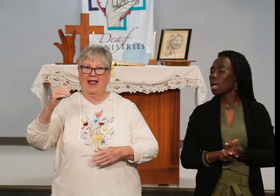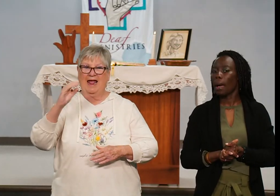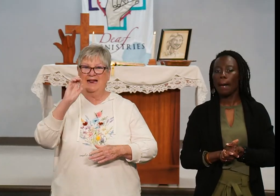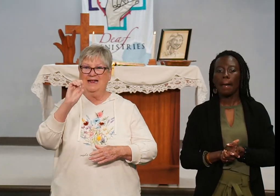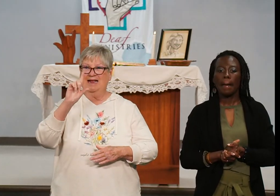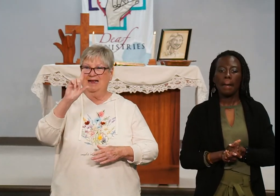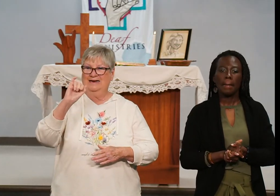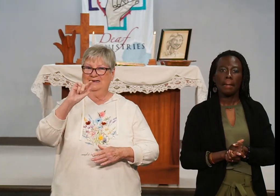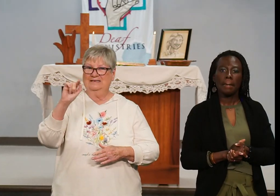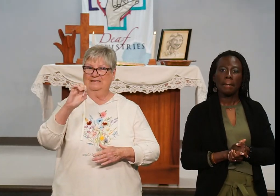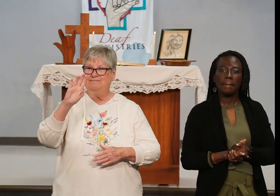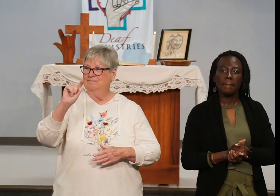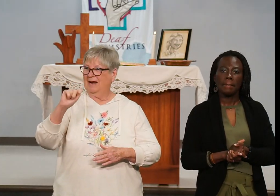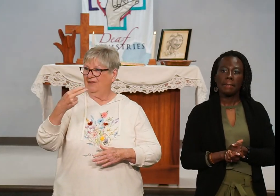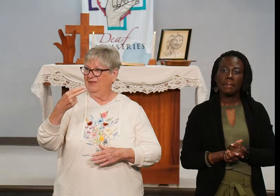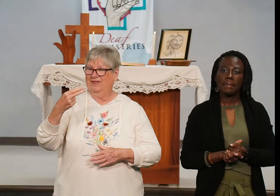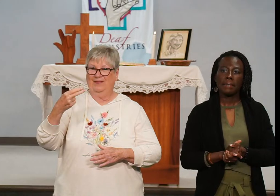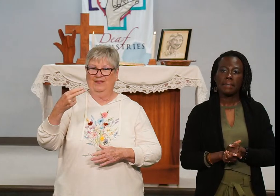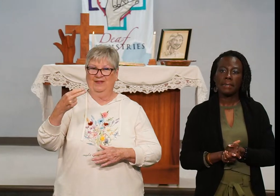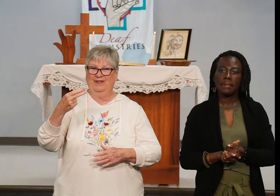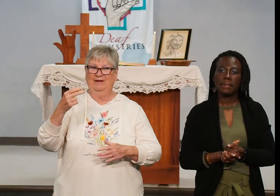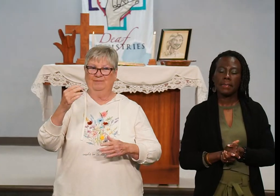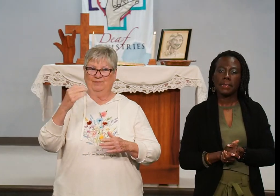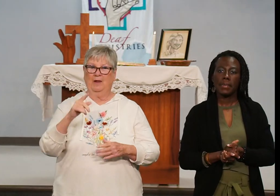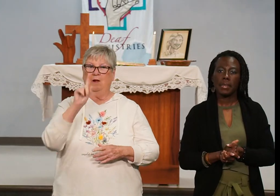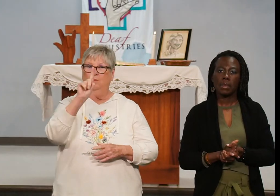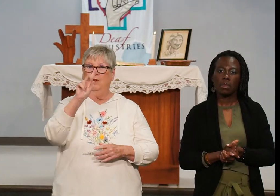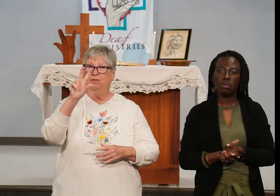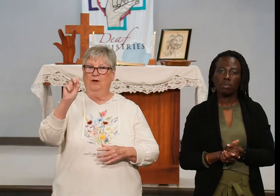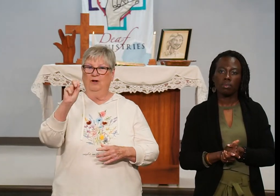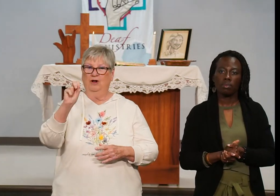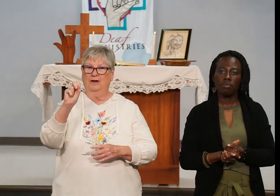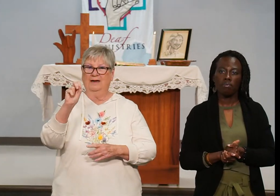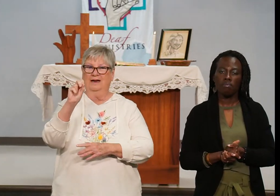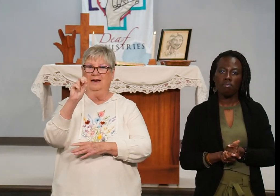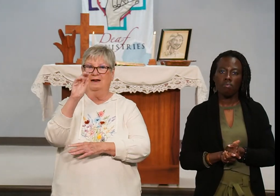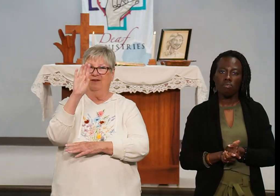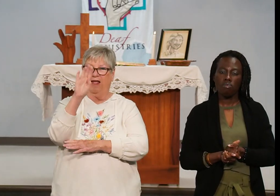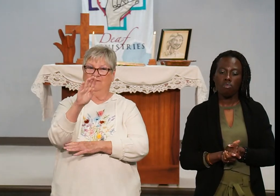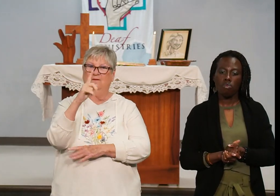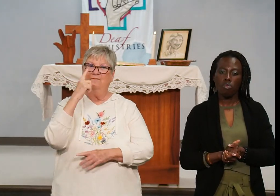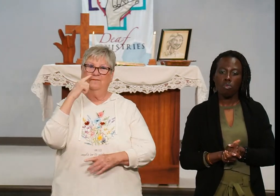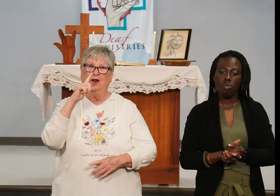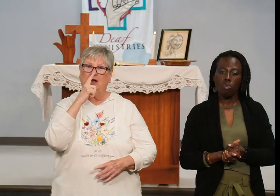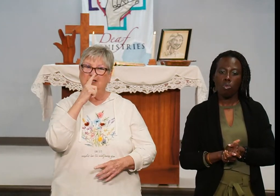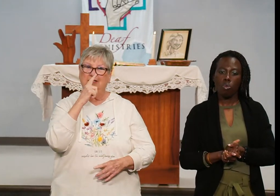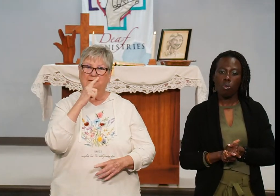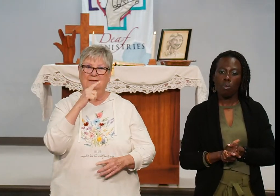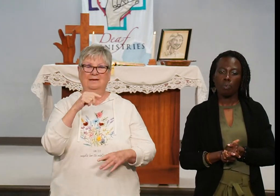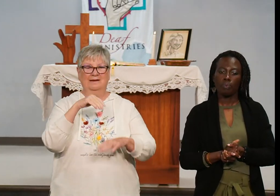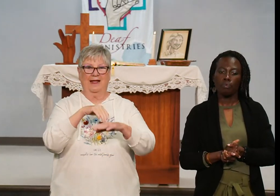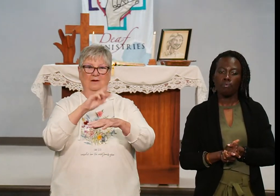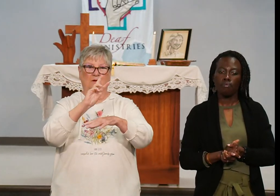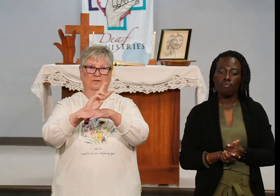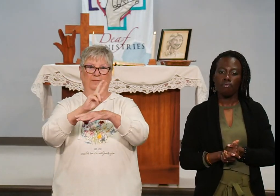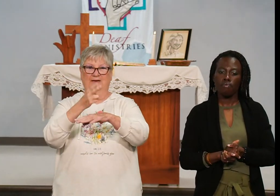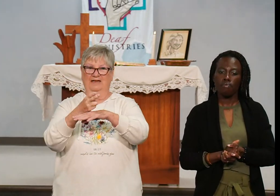wedding of Paul and Elizabeth. At 1:30, we will serve lunch